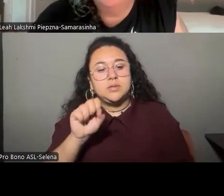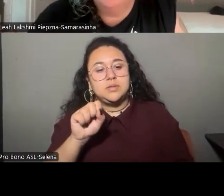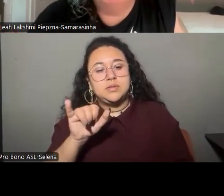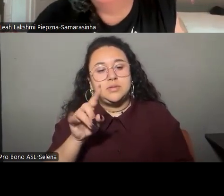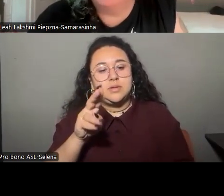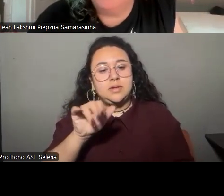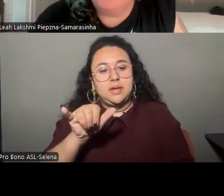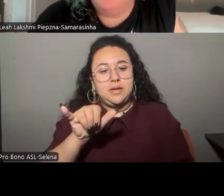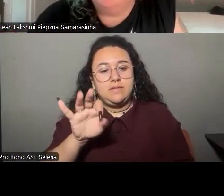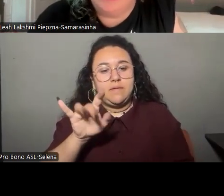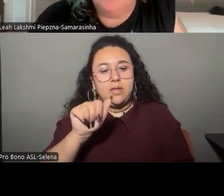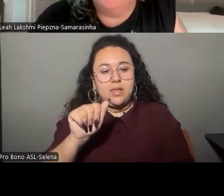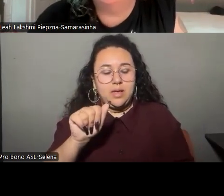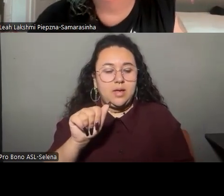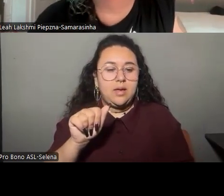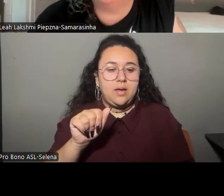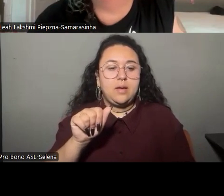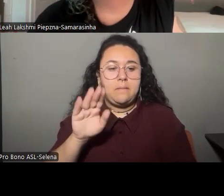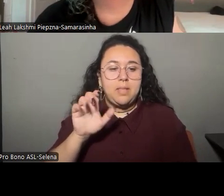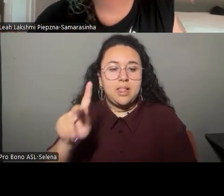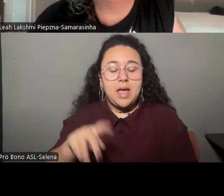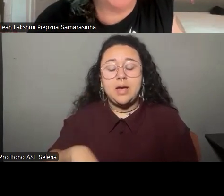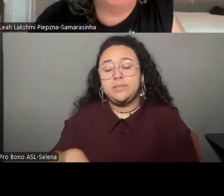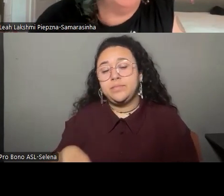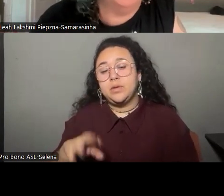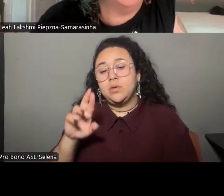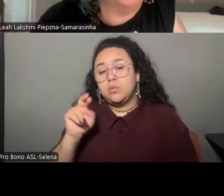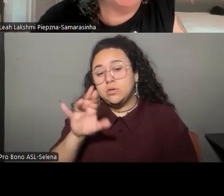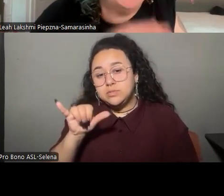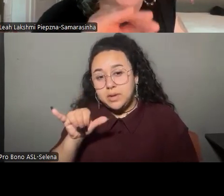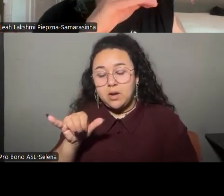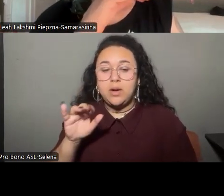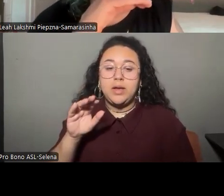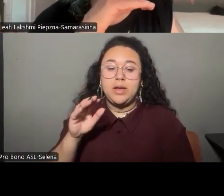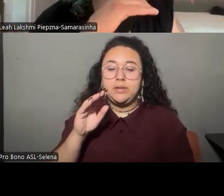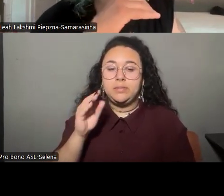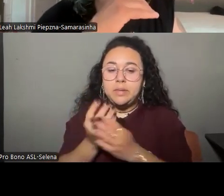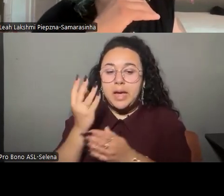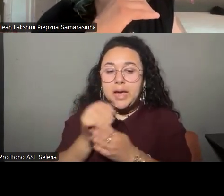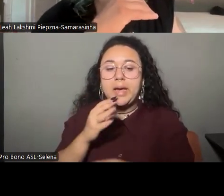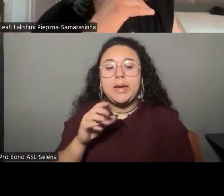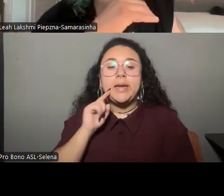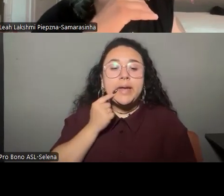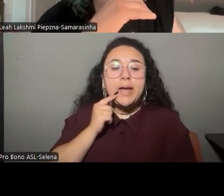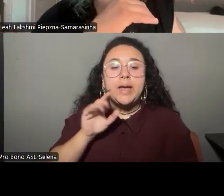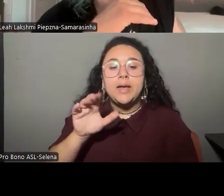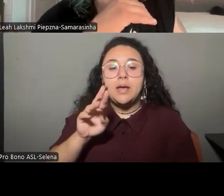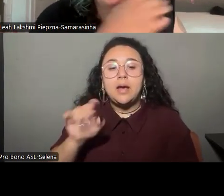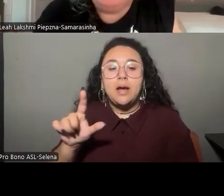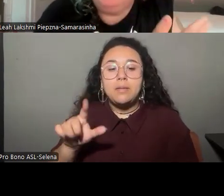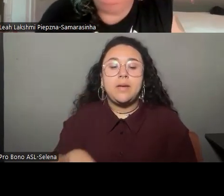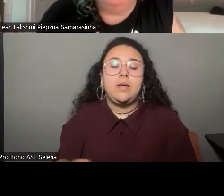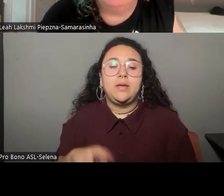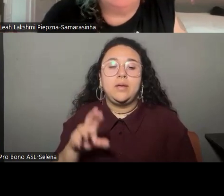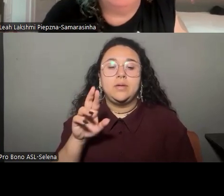oranges, a bundle of rosemary, candles, some caramels, some of those little teas that Reed made in cups.